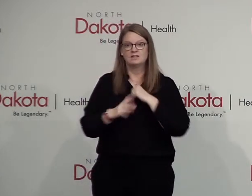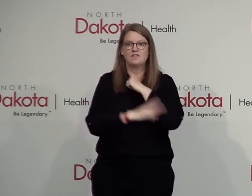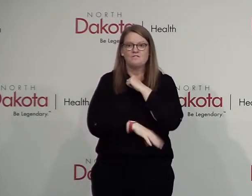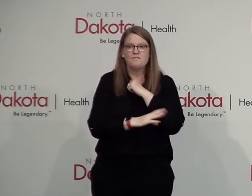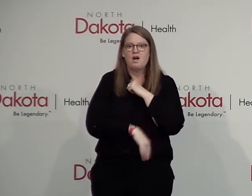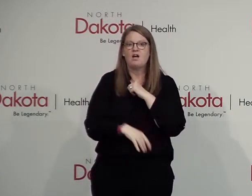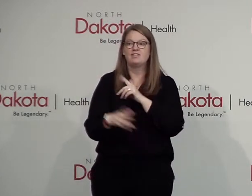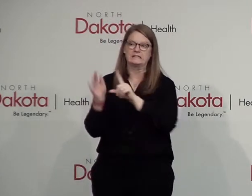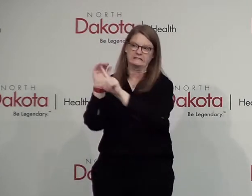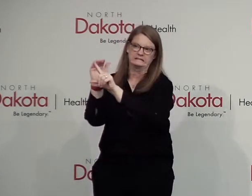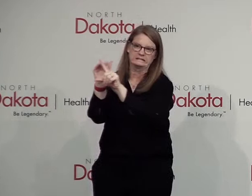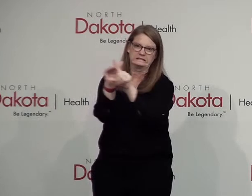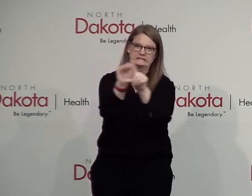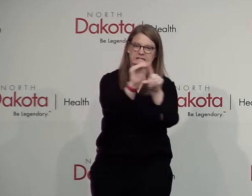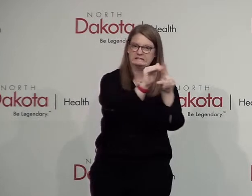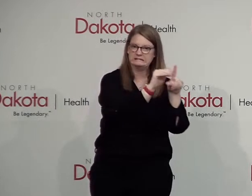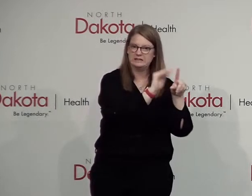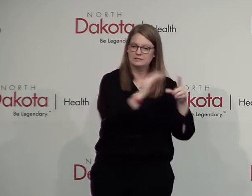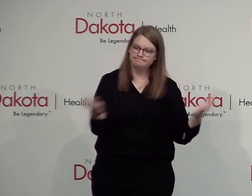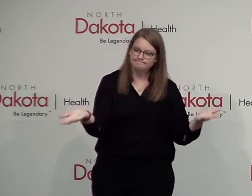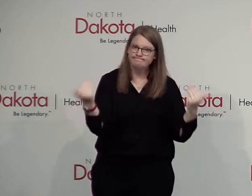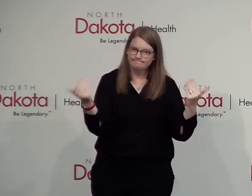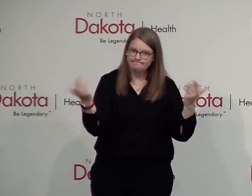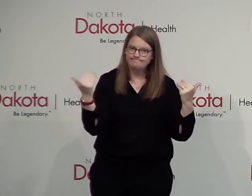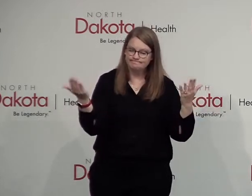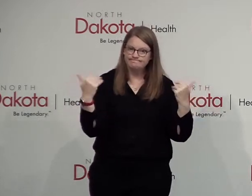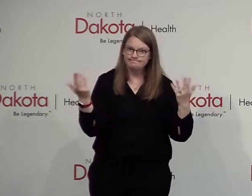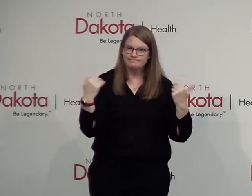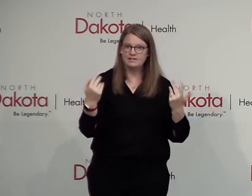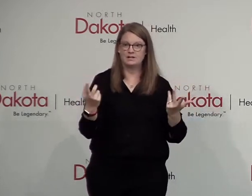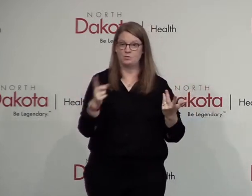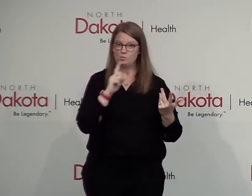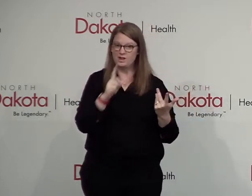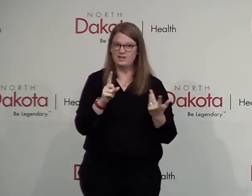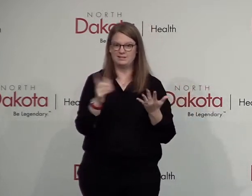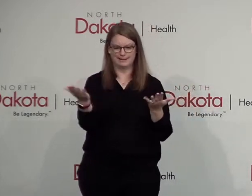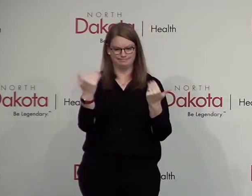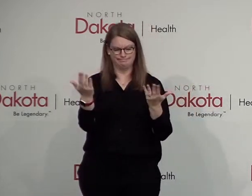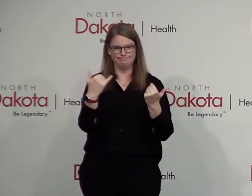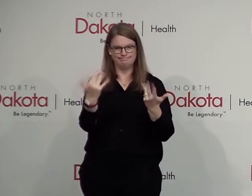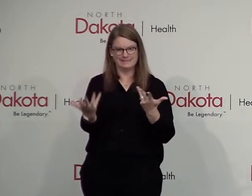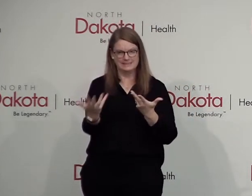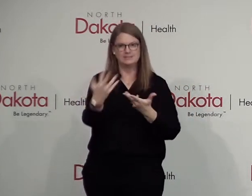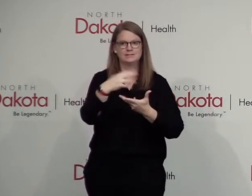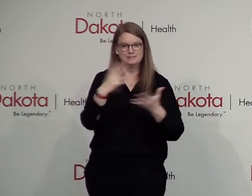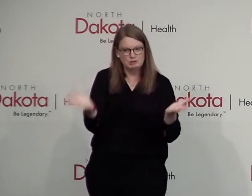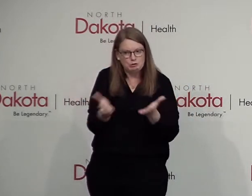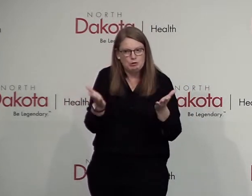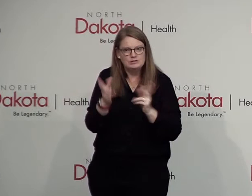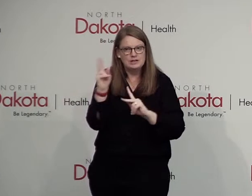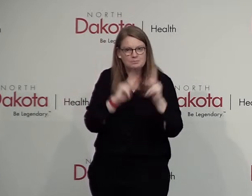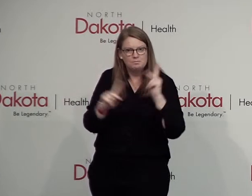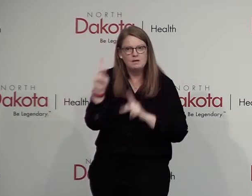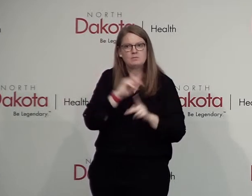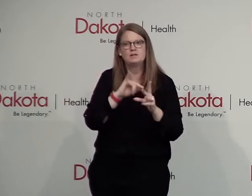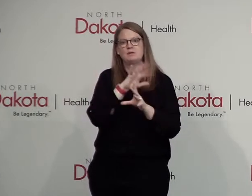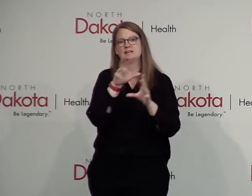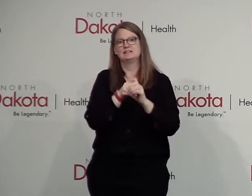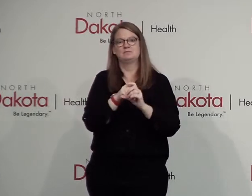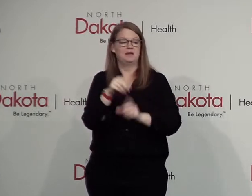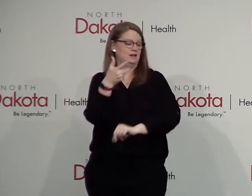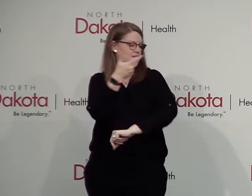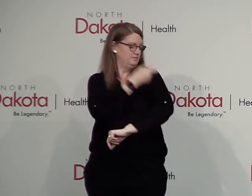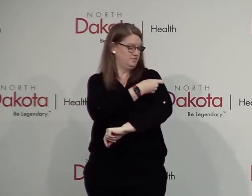campaigns. During the time I've been in office, I've been standing up and participating in flu vaccine conferences like this one